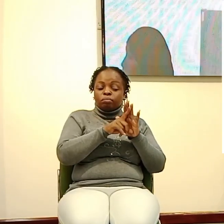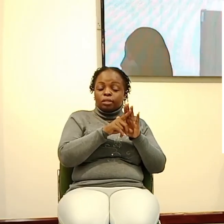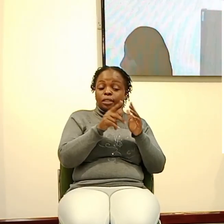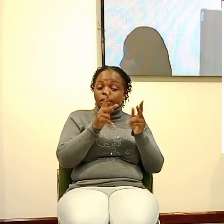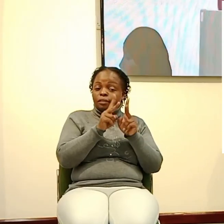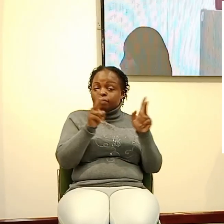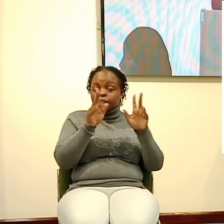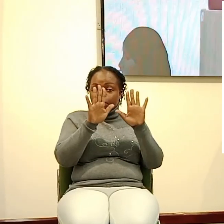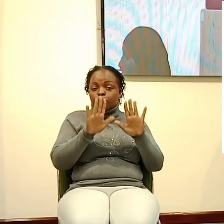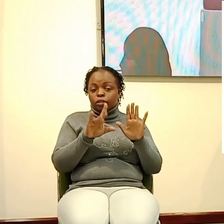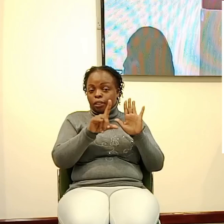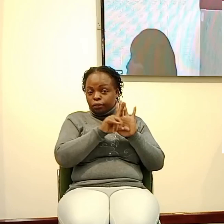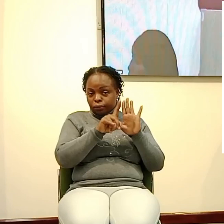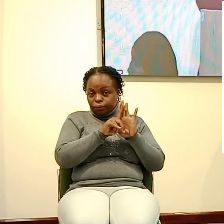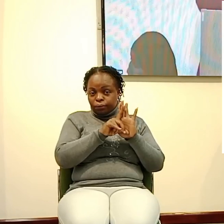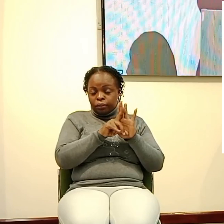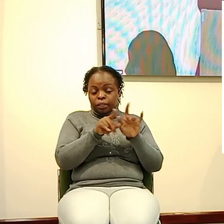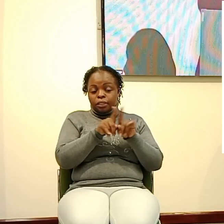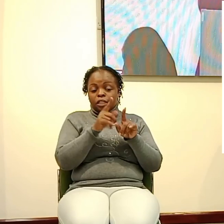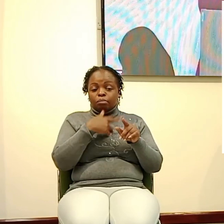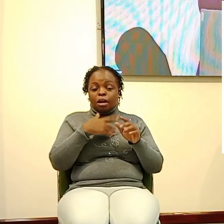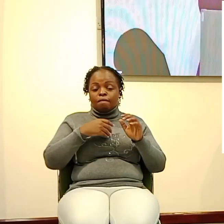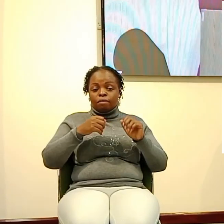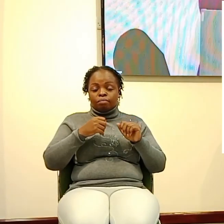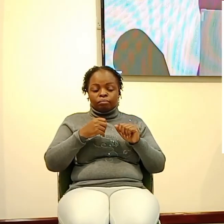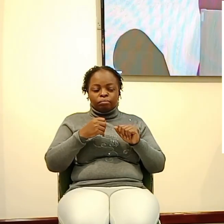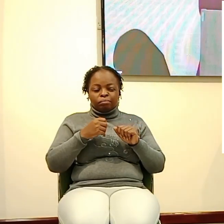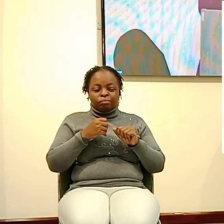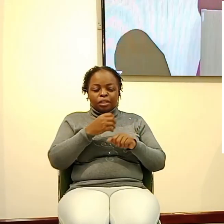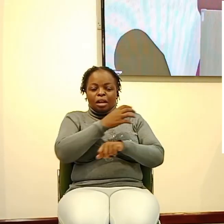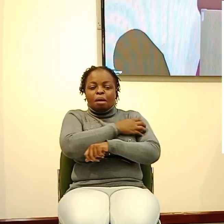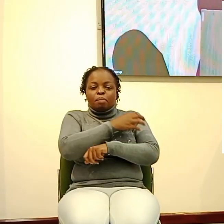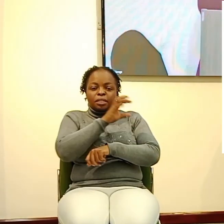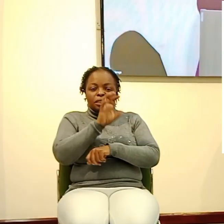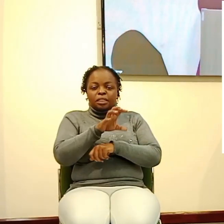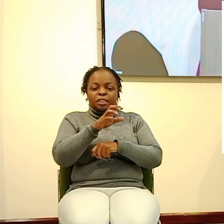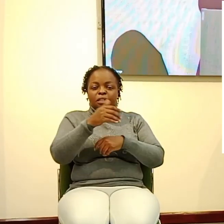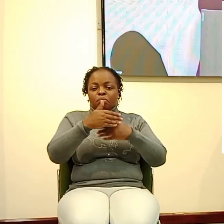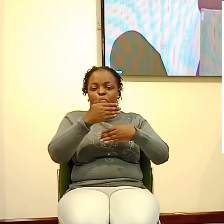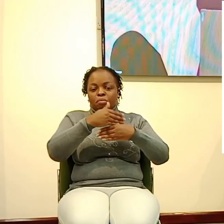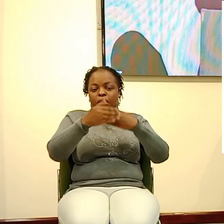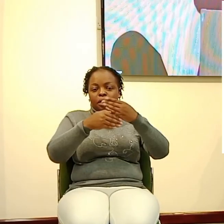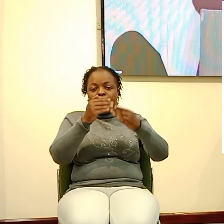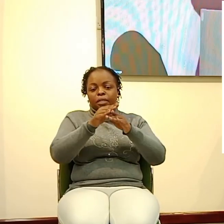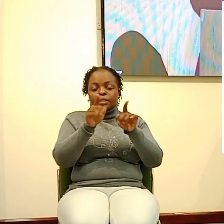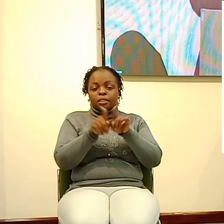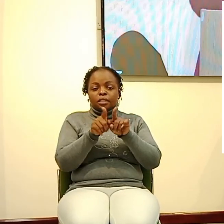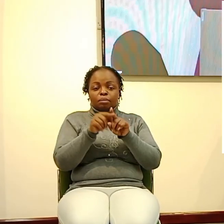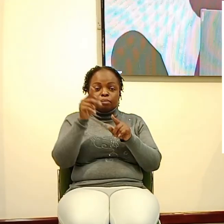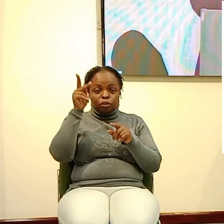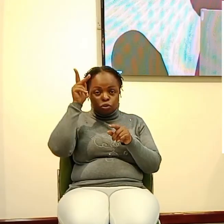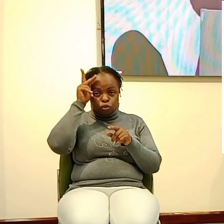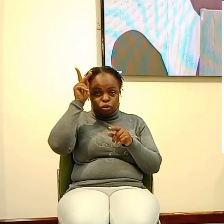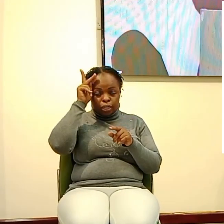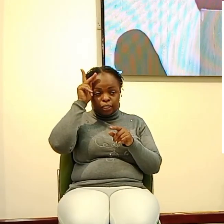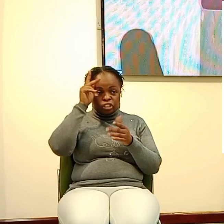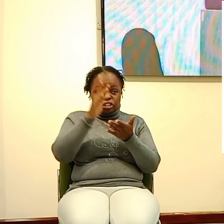important. There is capacity building and knowledge sharing. We